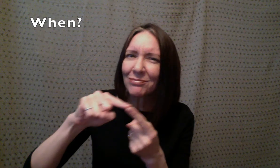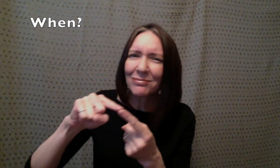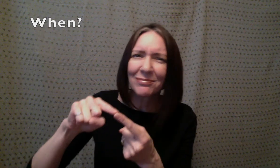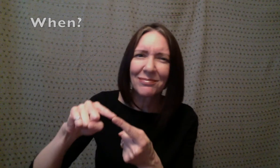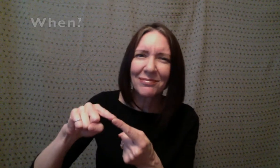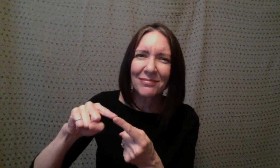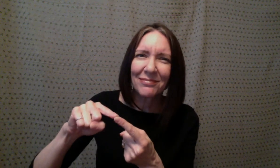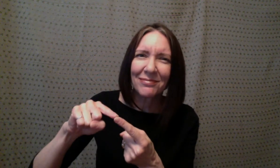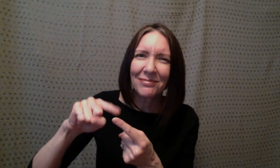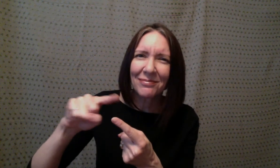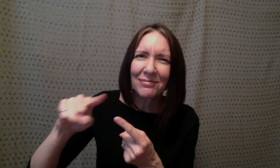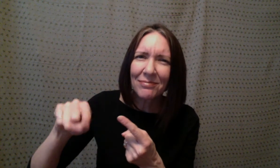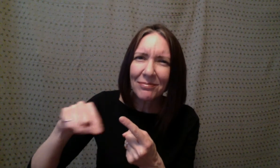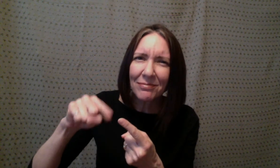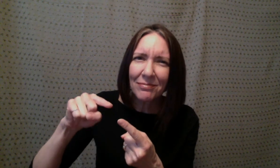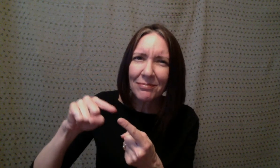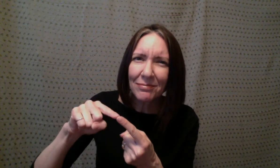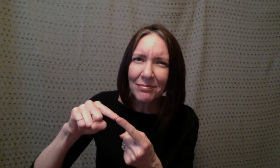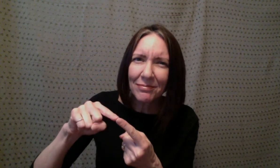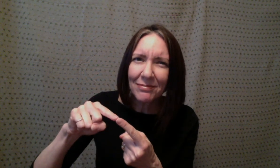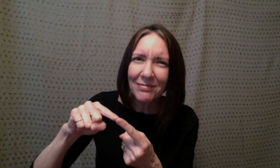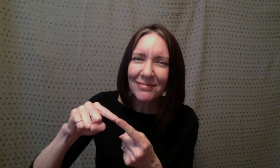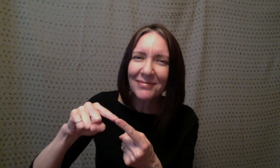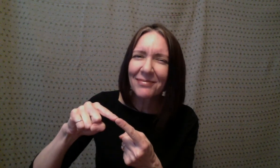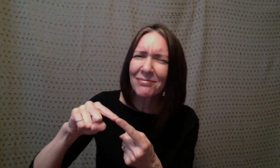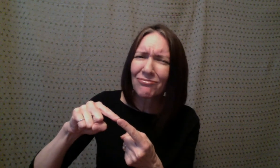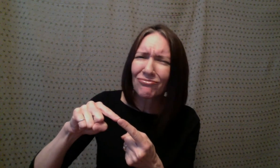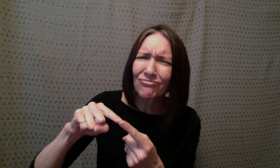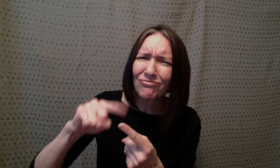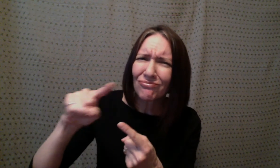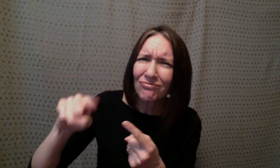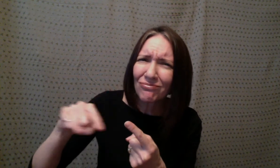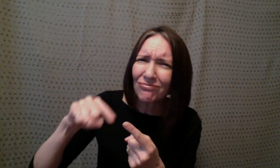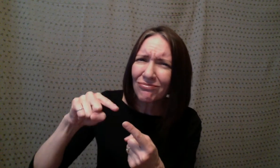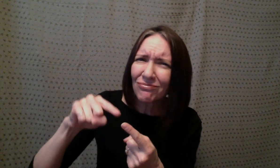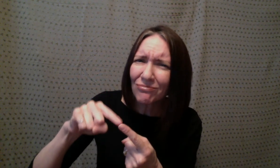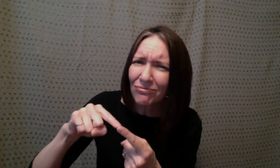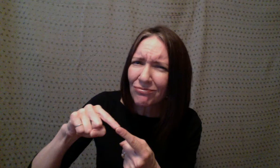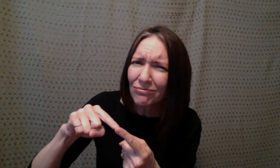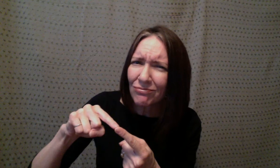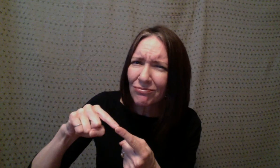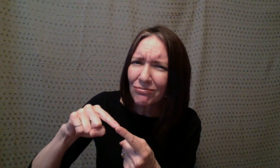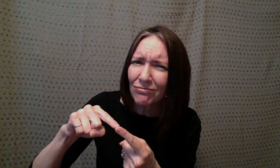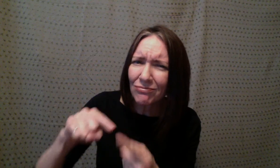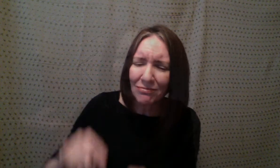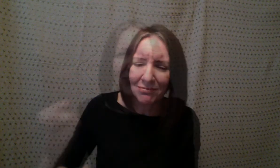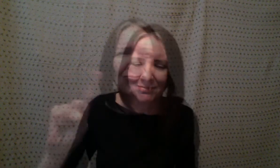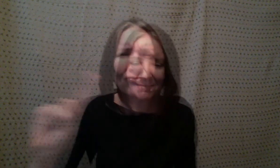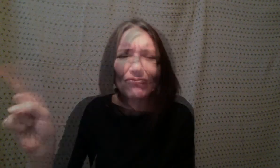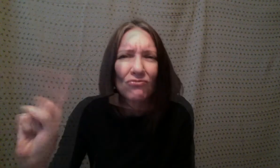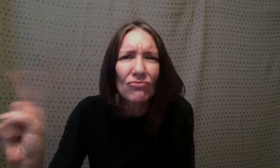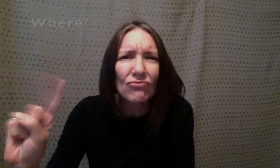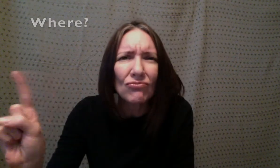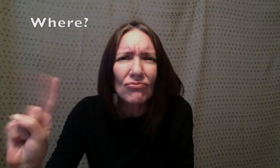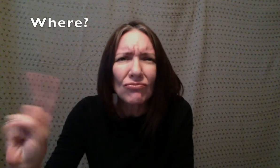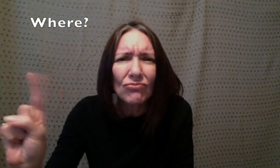small circle and touches the other. Palms are oriented toward each other. When? This is the